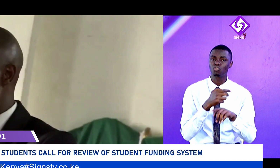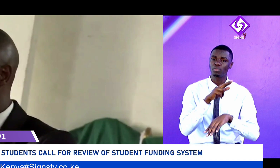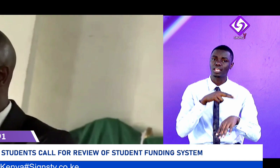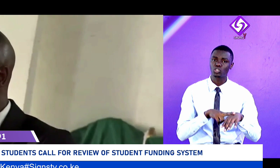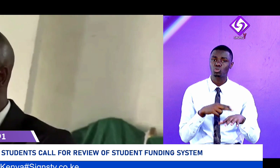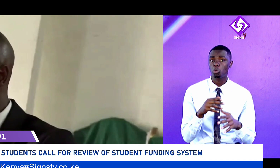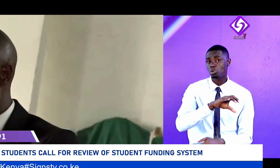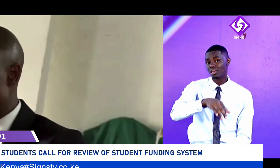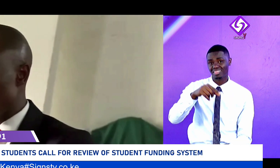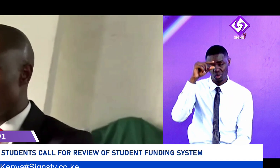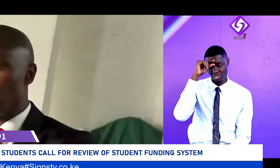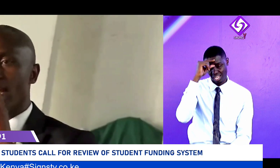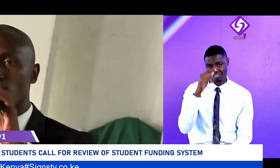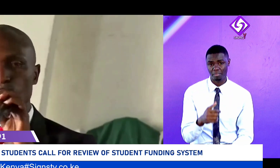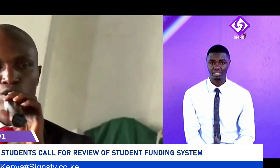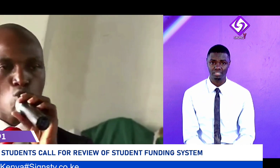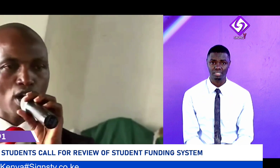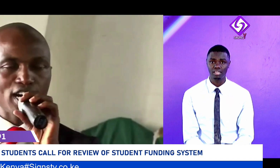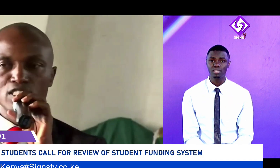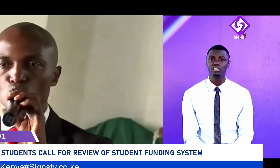county government. Hatufai kuwa at the